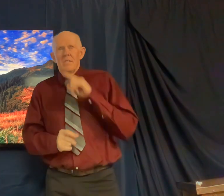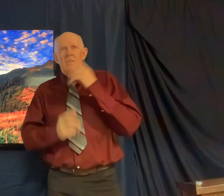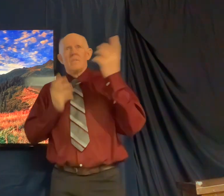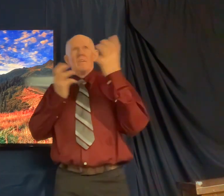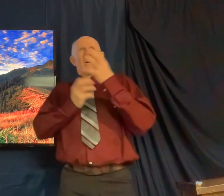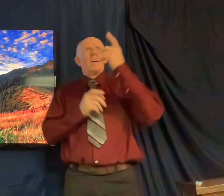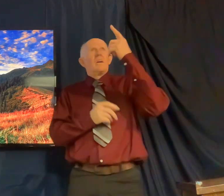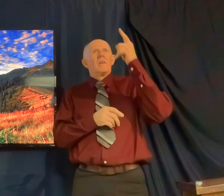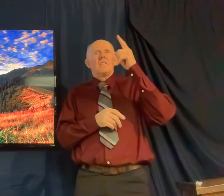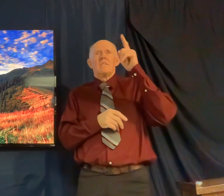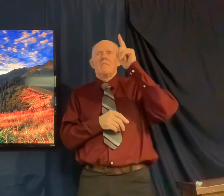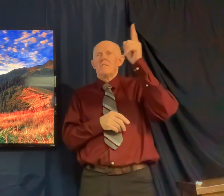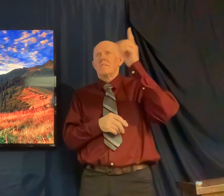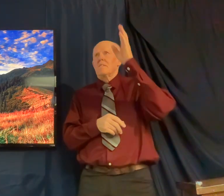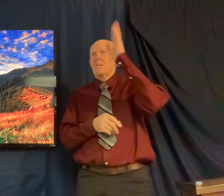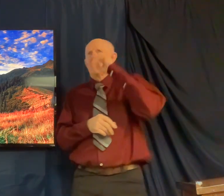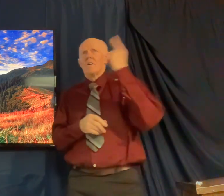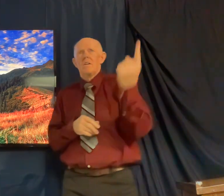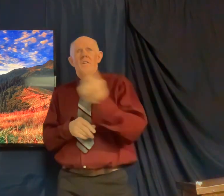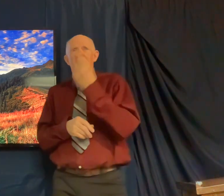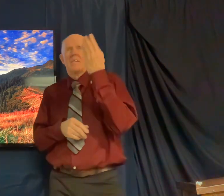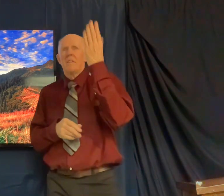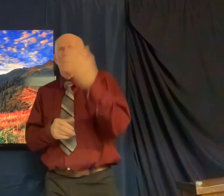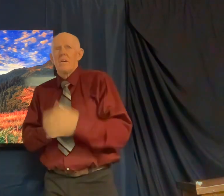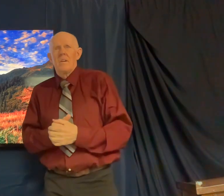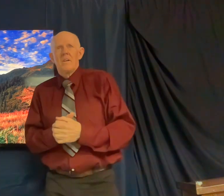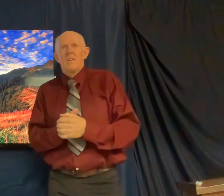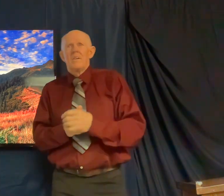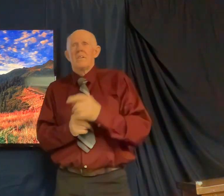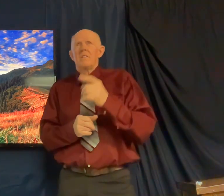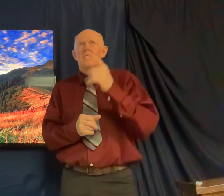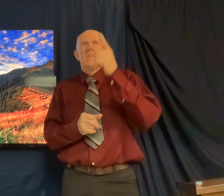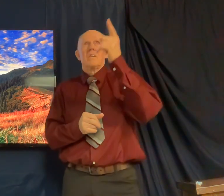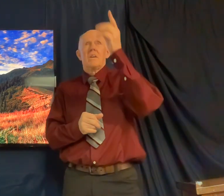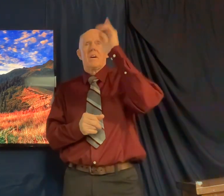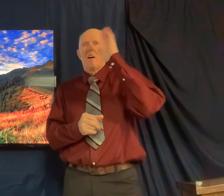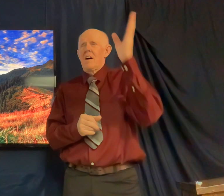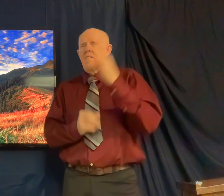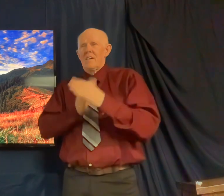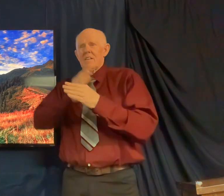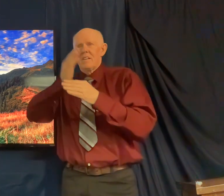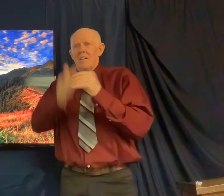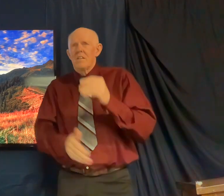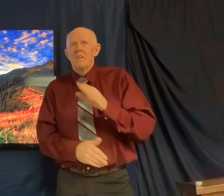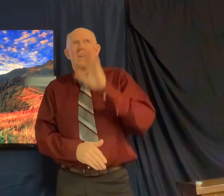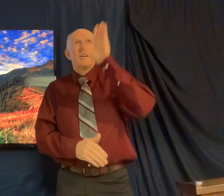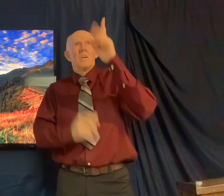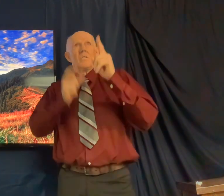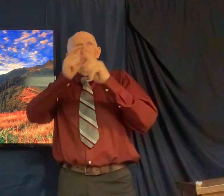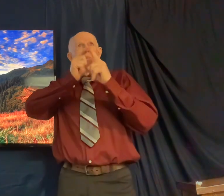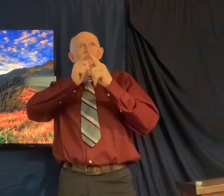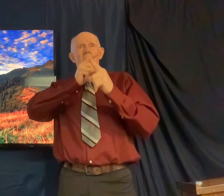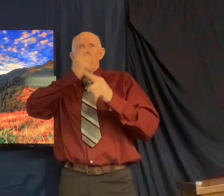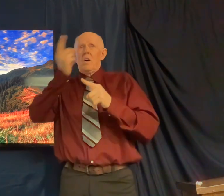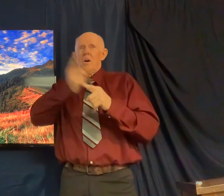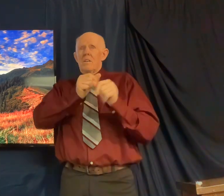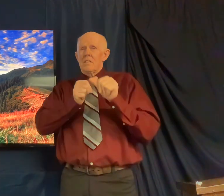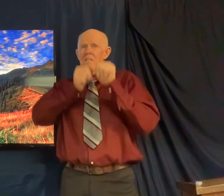We continue to praise him. He is always there. He never ends. His